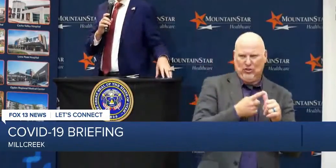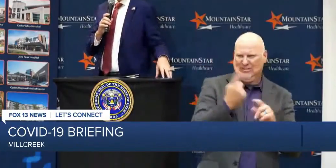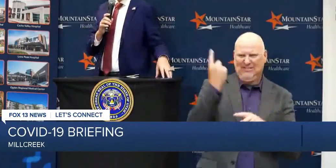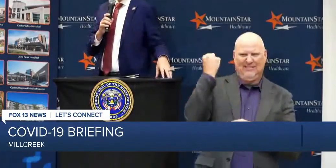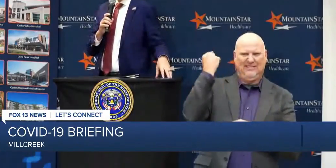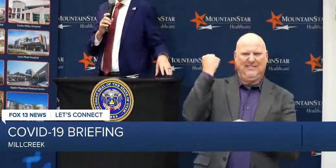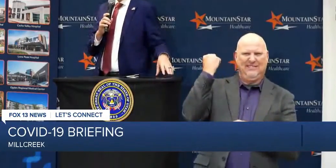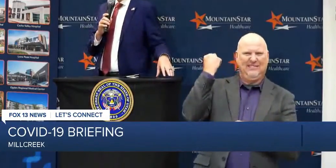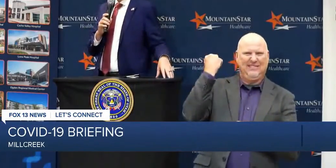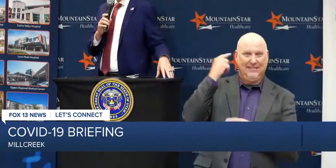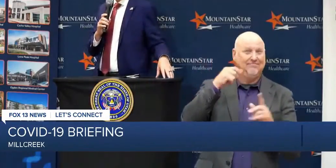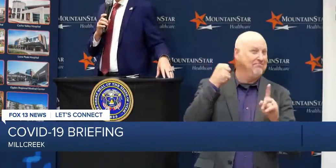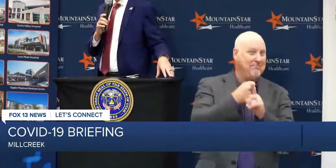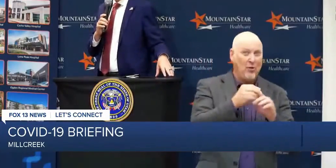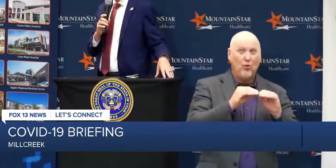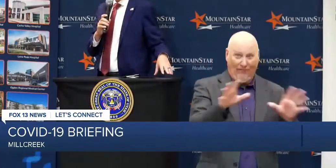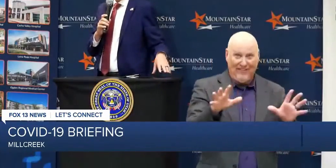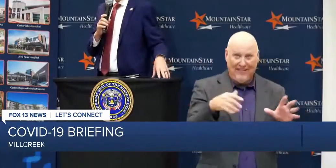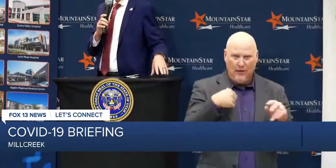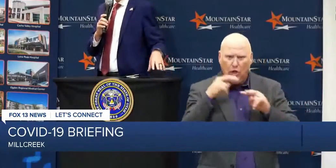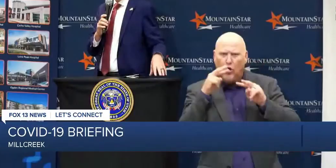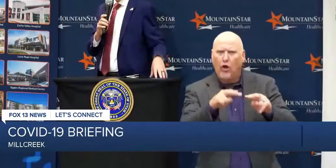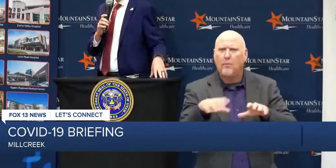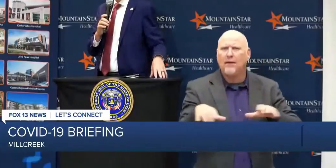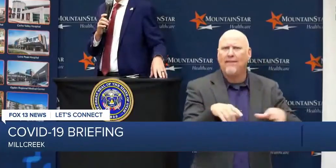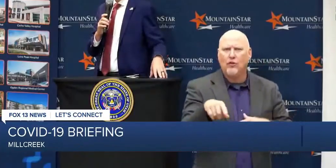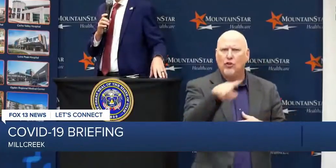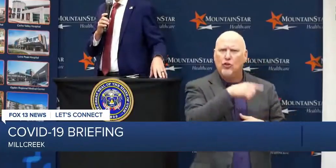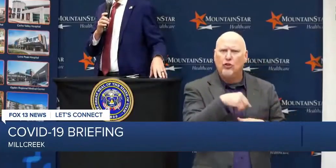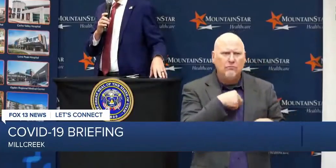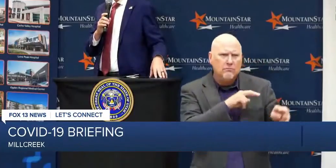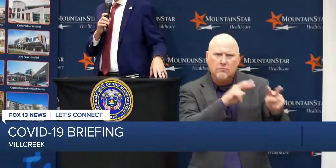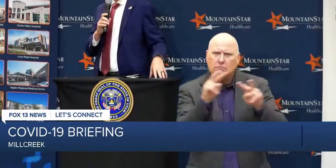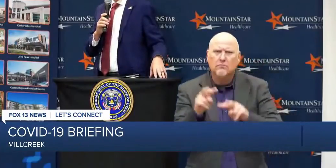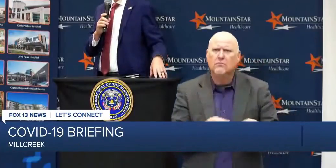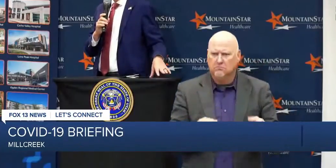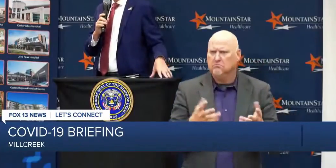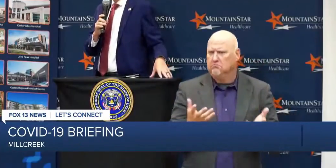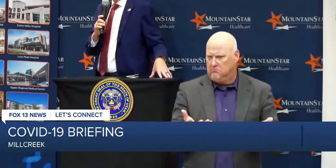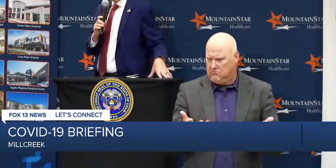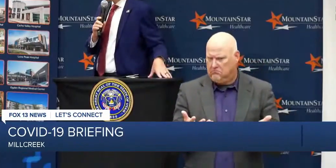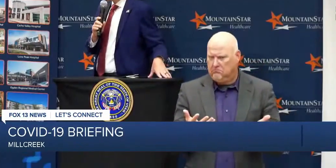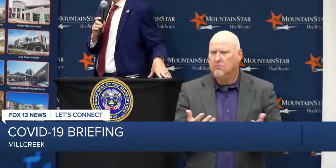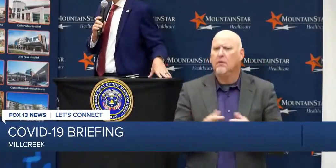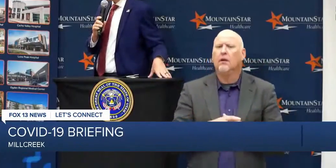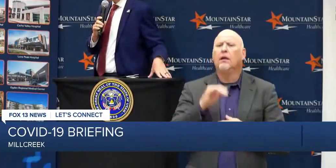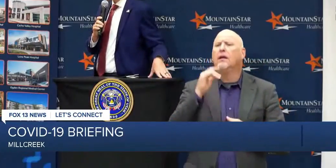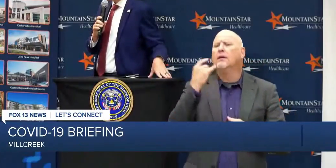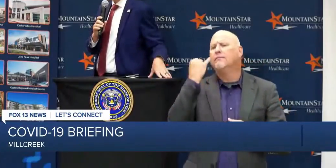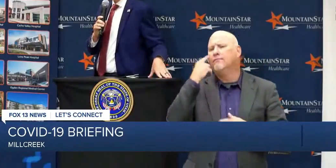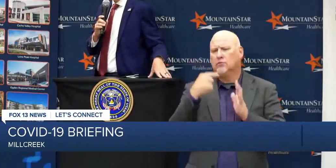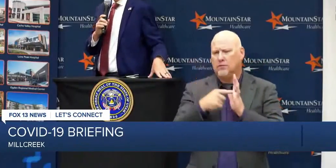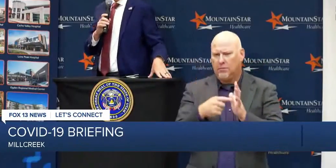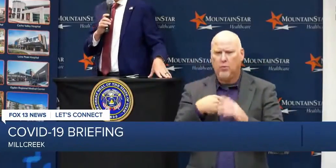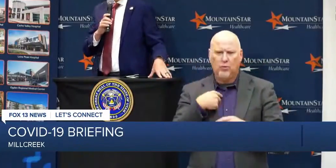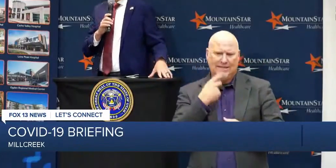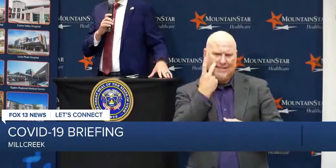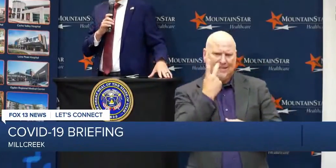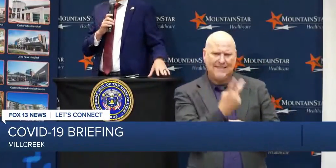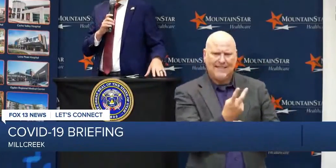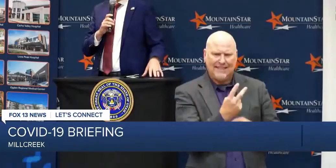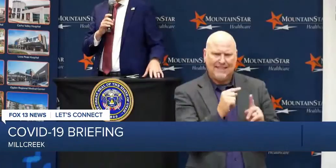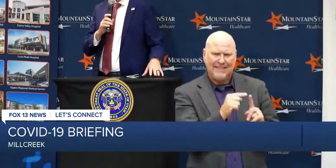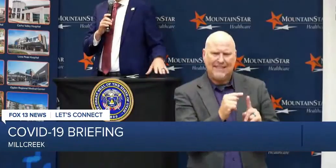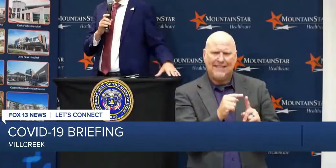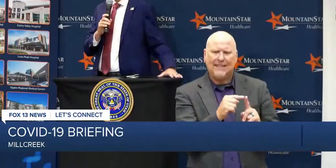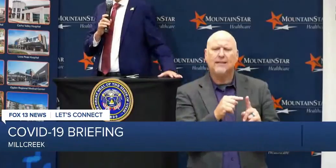tracks very closely whether there were restrictions in place or not in different states. If you look at the Google mobility data, for example,